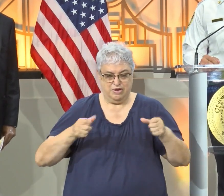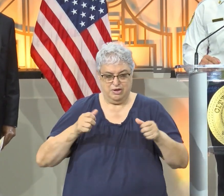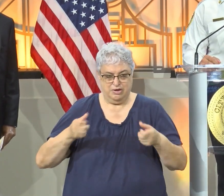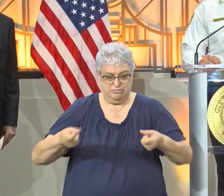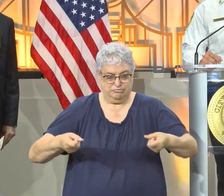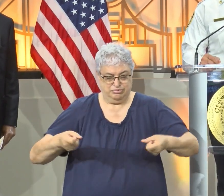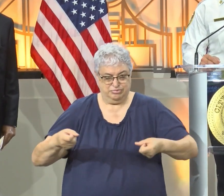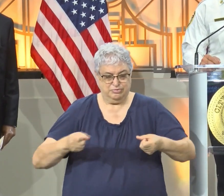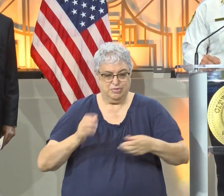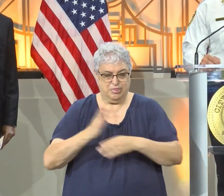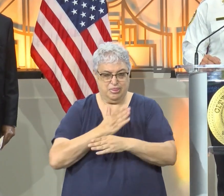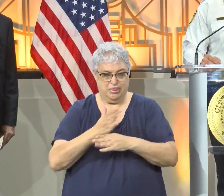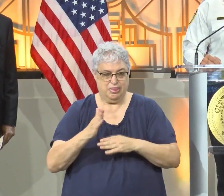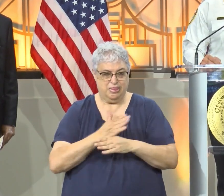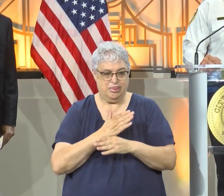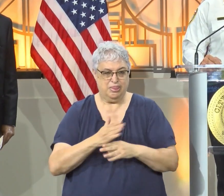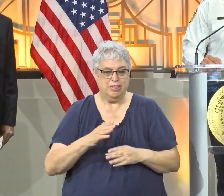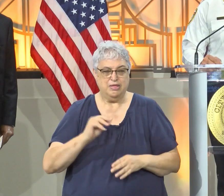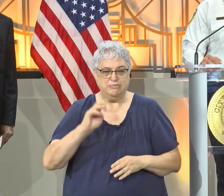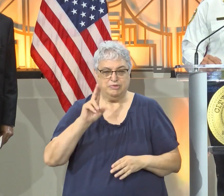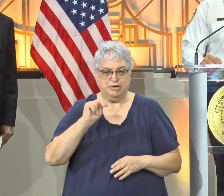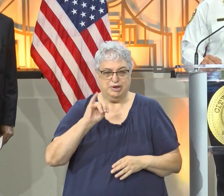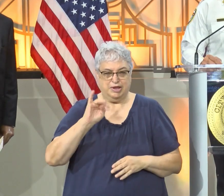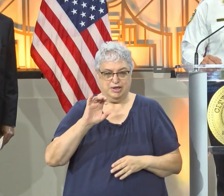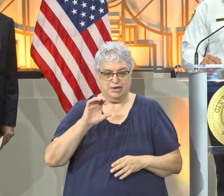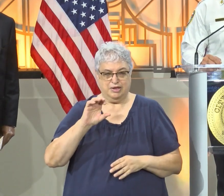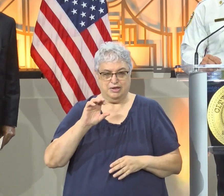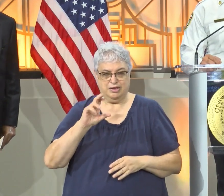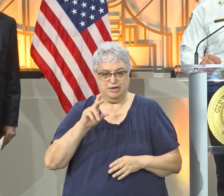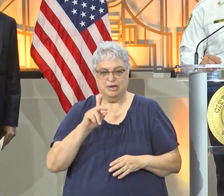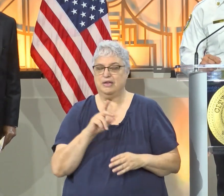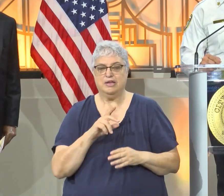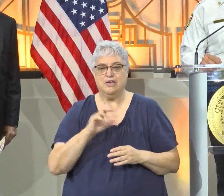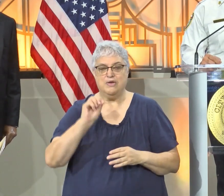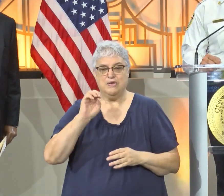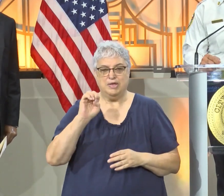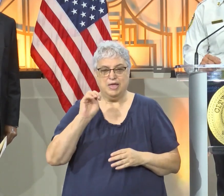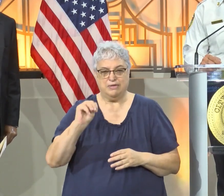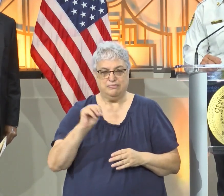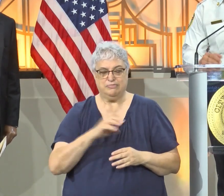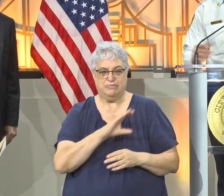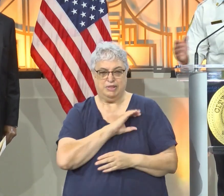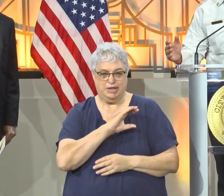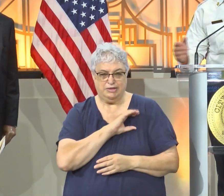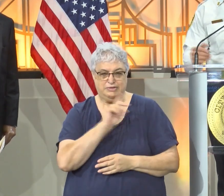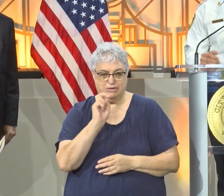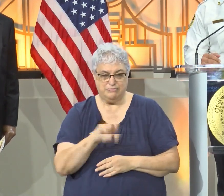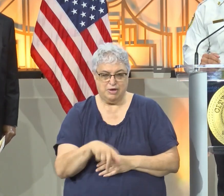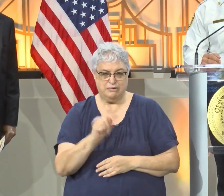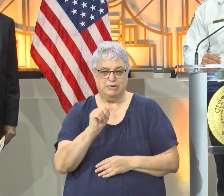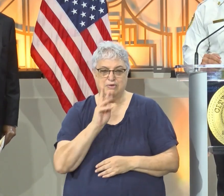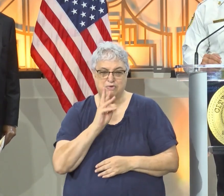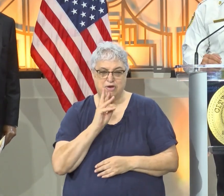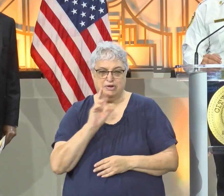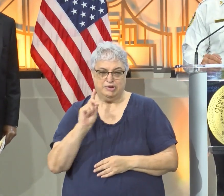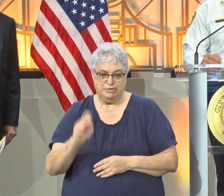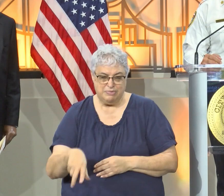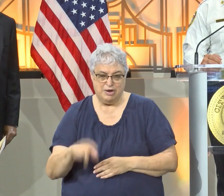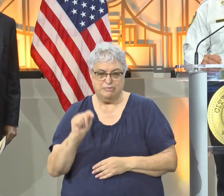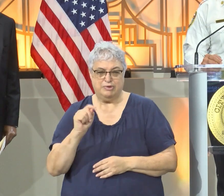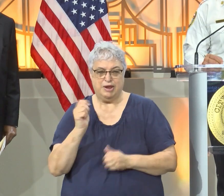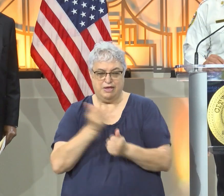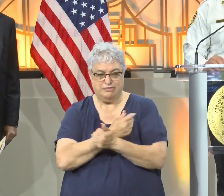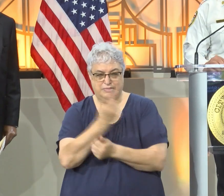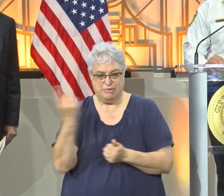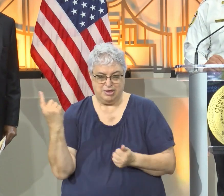our partners, as Chief Buenik mentioned, OEM, the Health Department, Police Department, Public Works, all the other city departments that will be out there